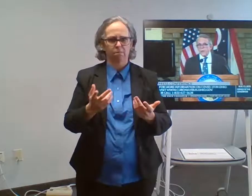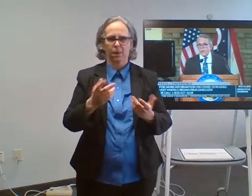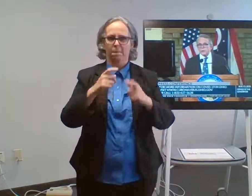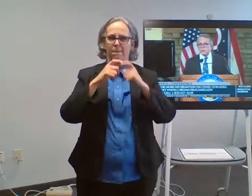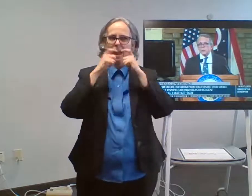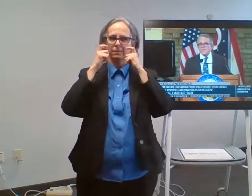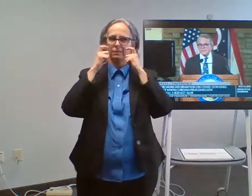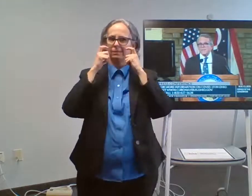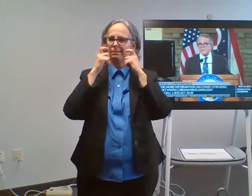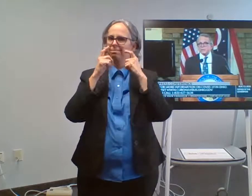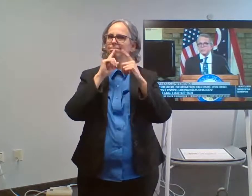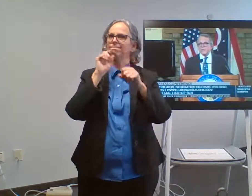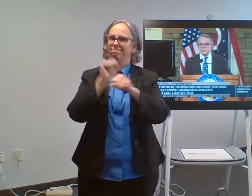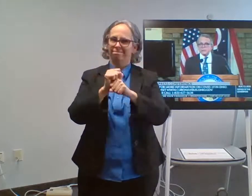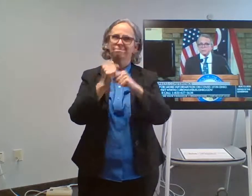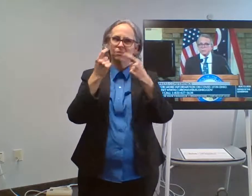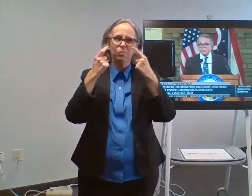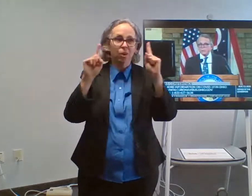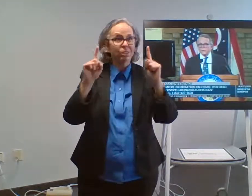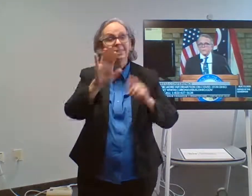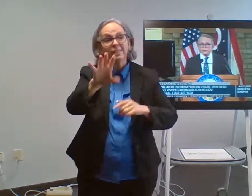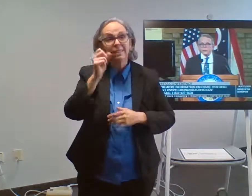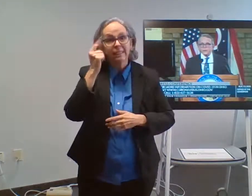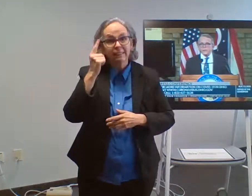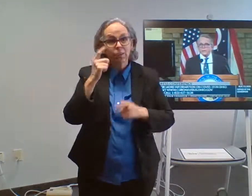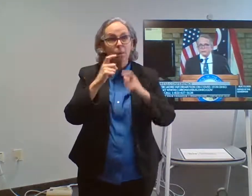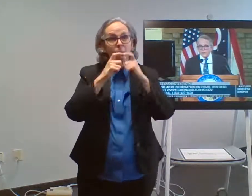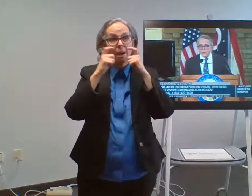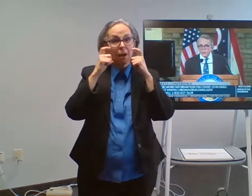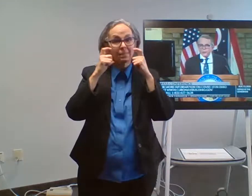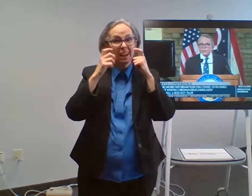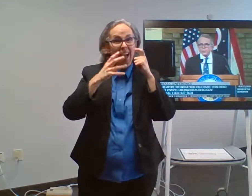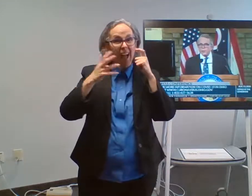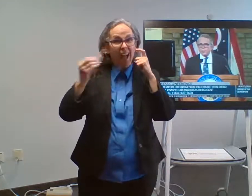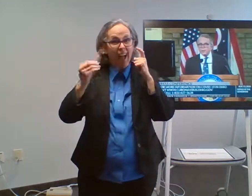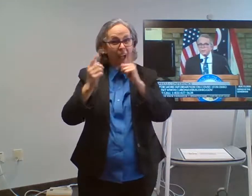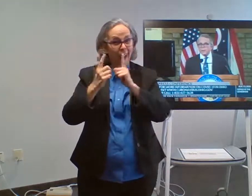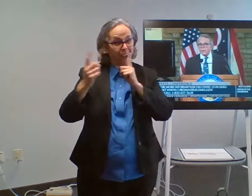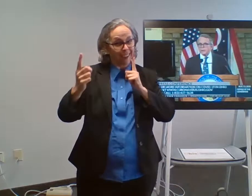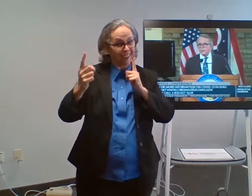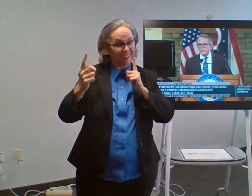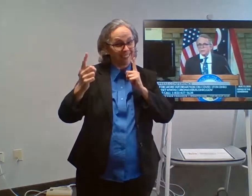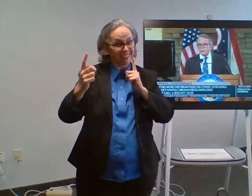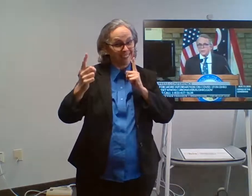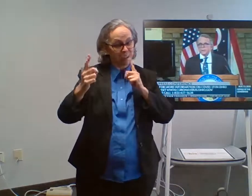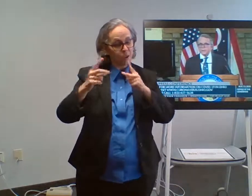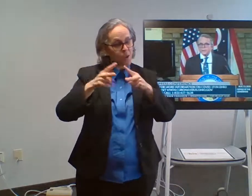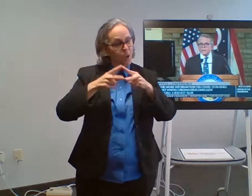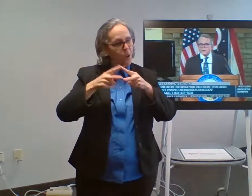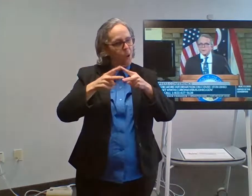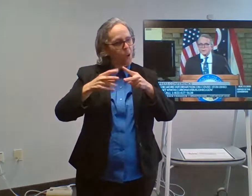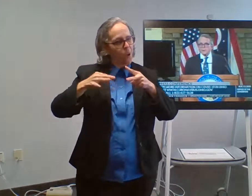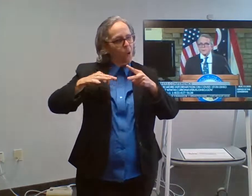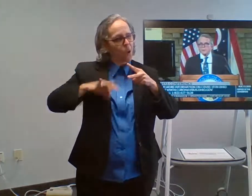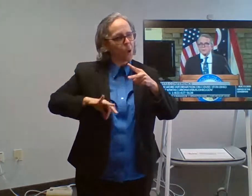marry that mask with distance, when you put those two things together, it's a tough